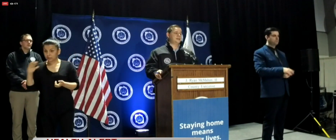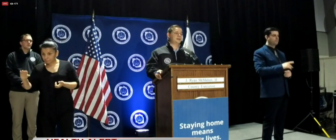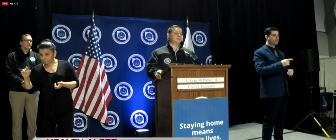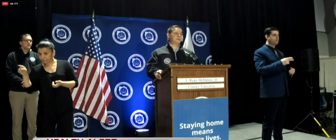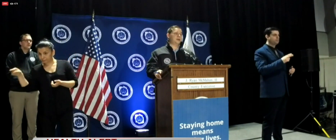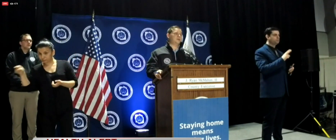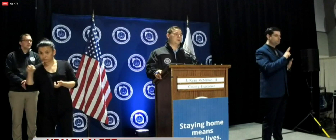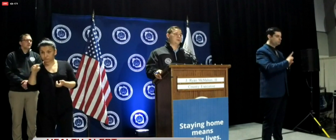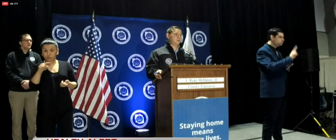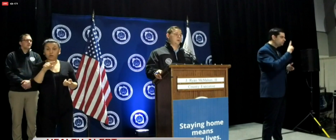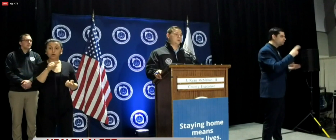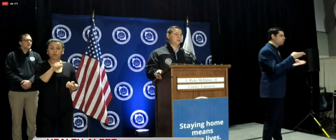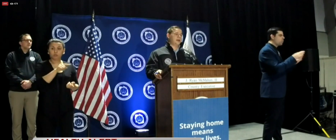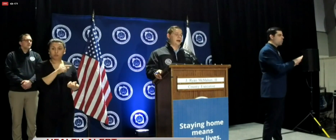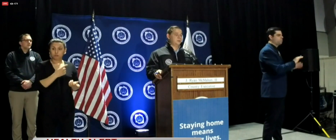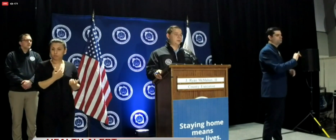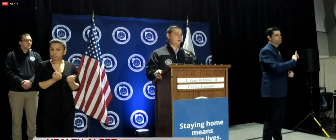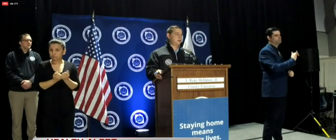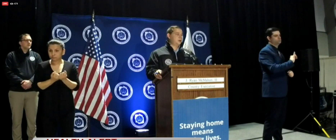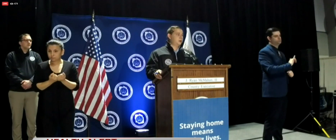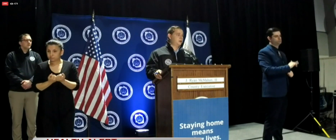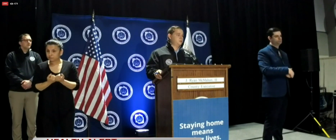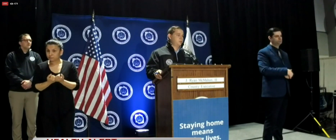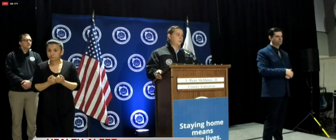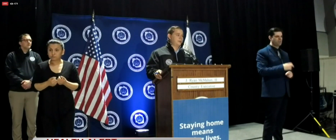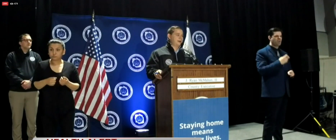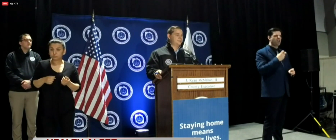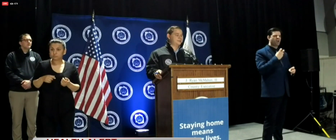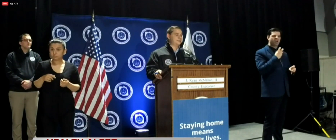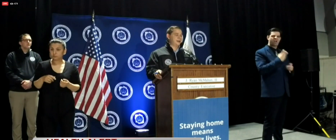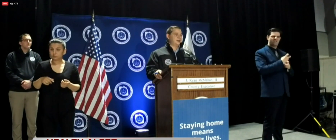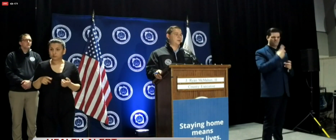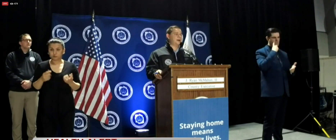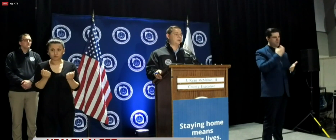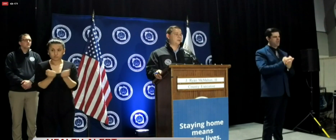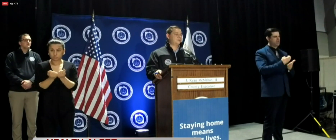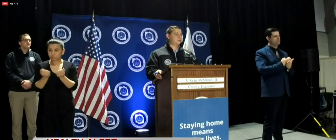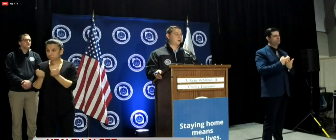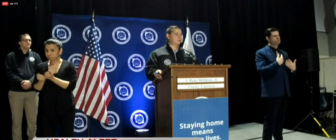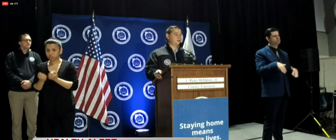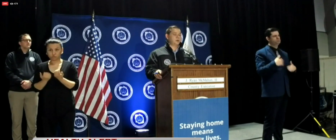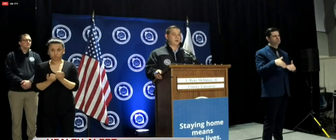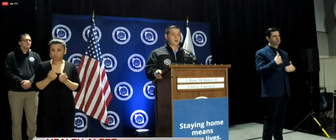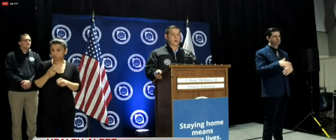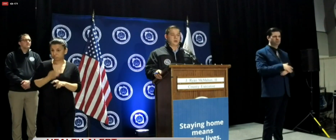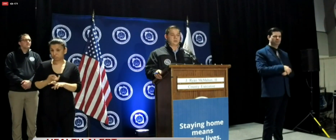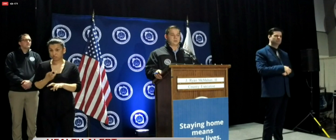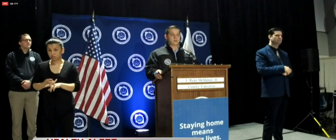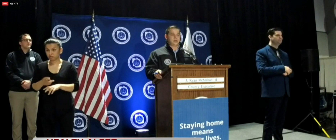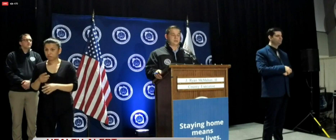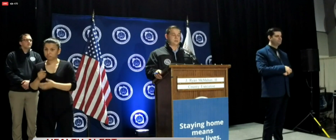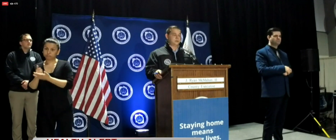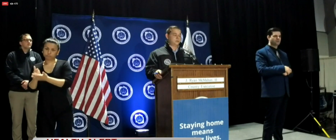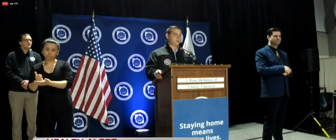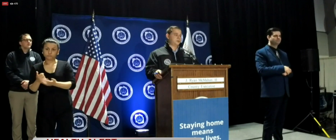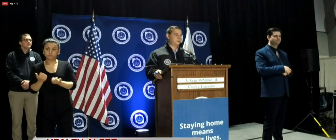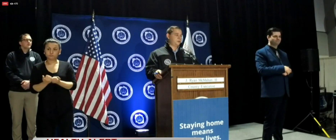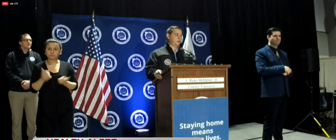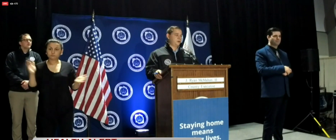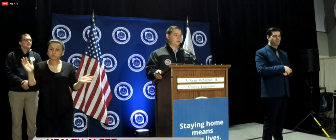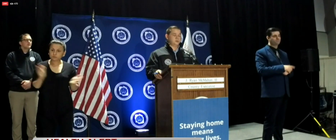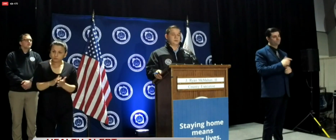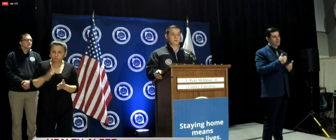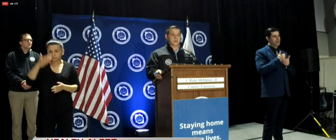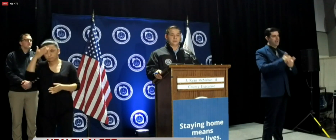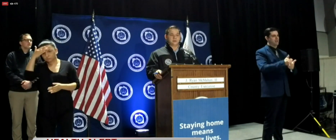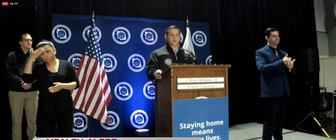they did, as painful as it was to the economy, it's probably helped sustain our medical infrastructure. So the Chancellor and President